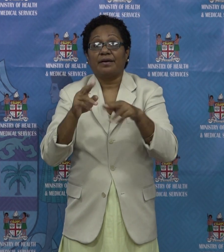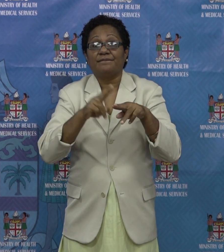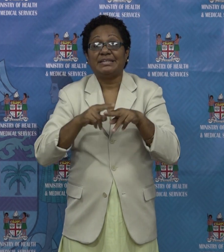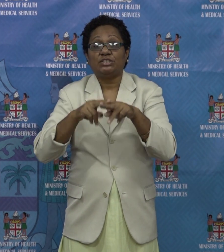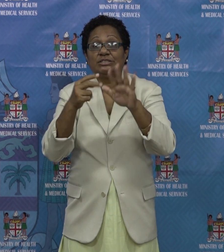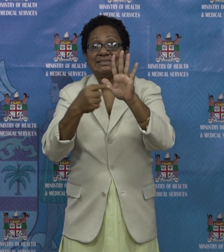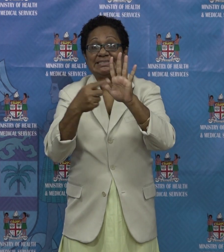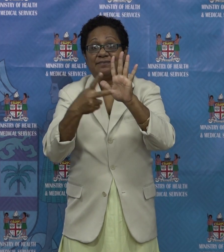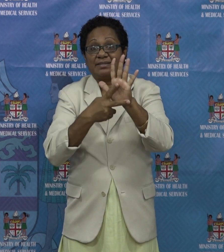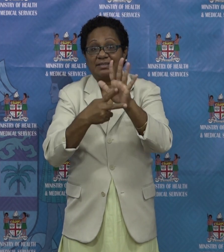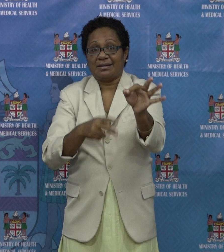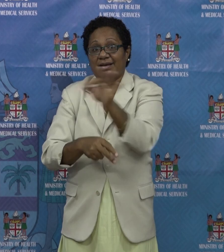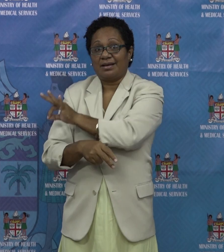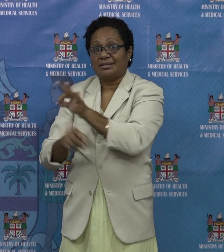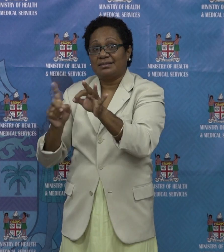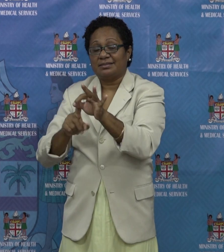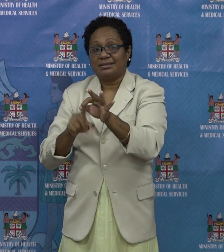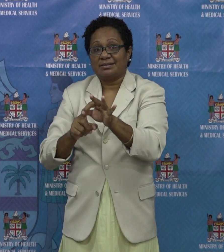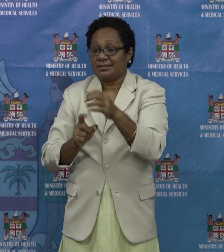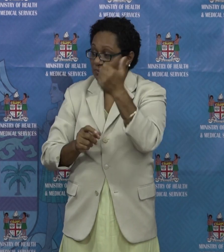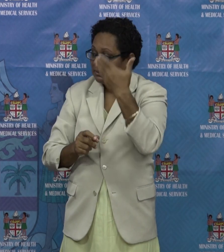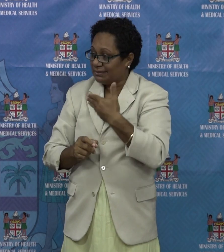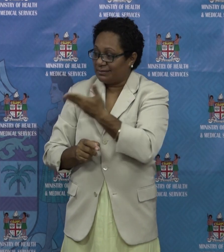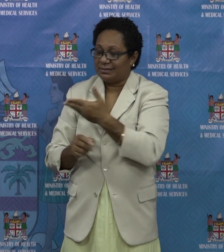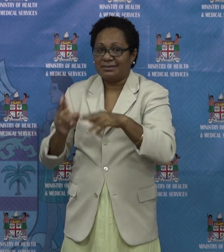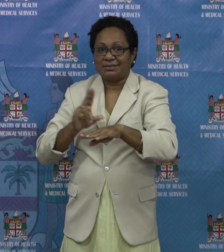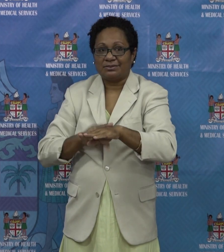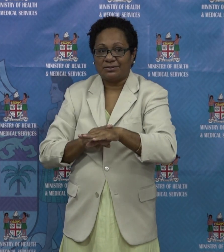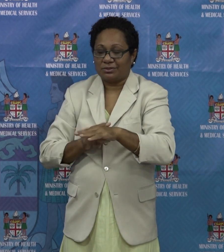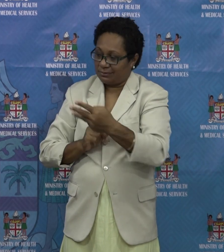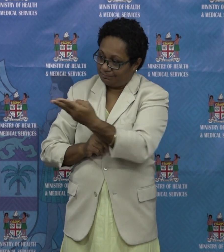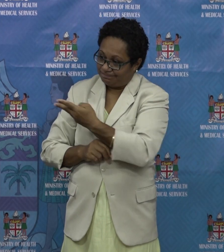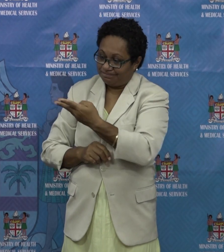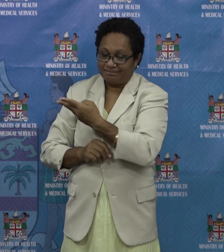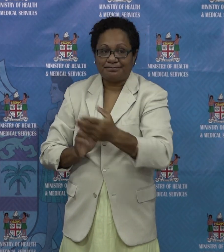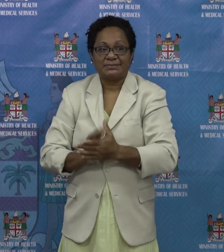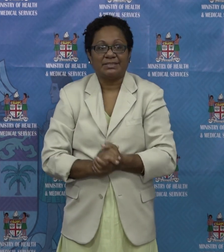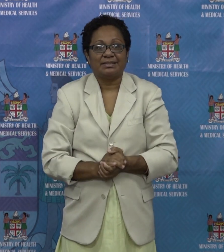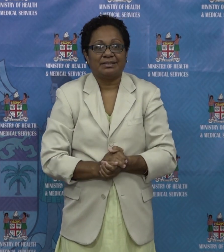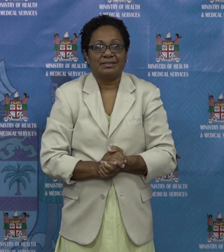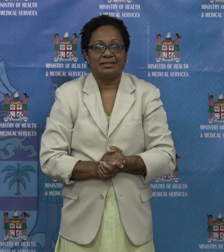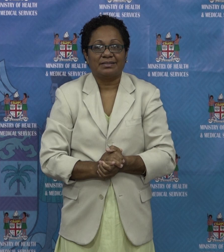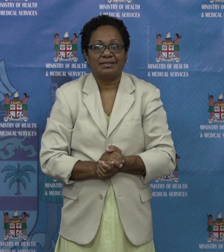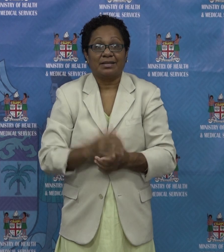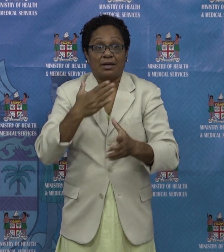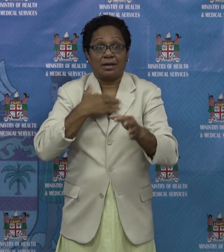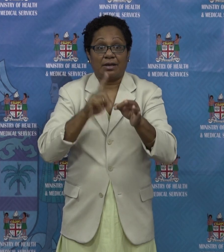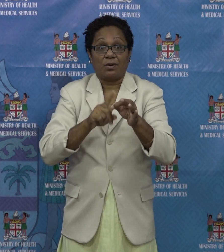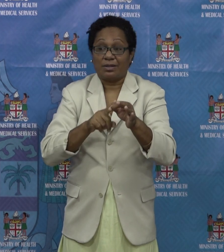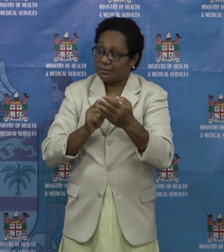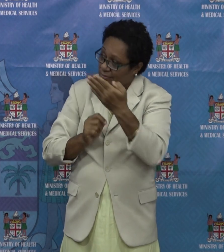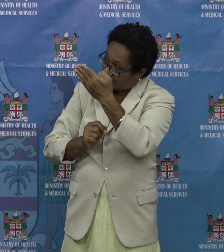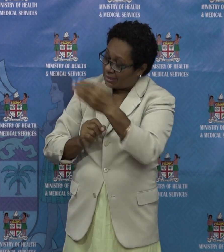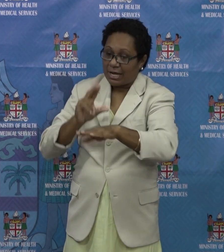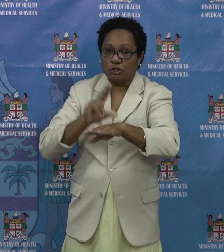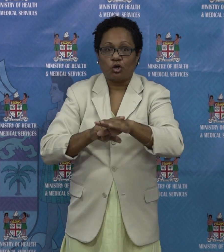Good evening, Dr. Fong, Dr. Alisha, and Dr. Chimisa. My question is for Dr. Chimesa. Can